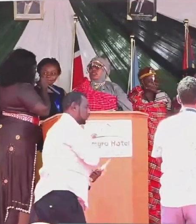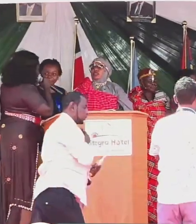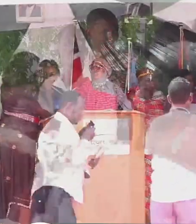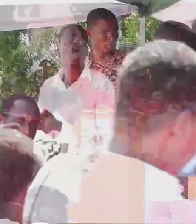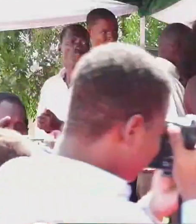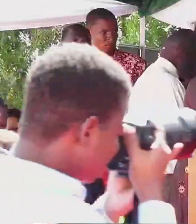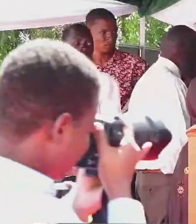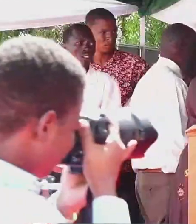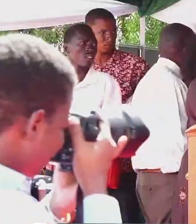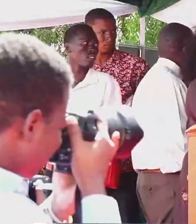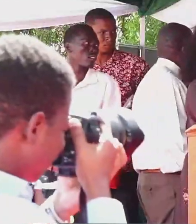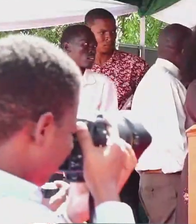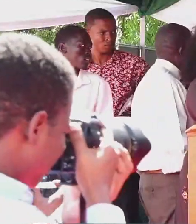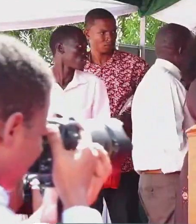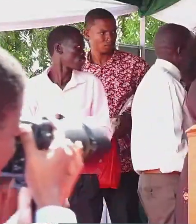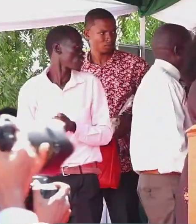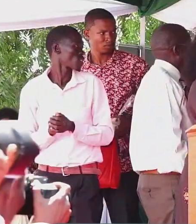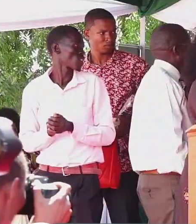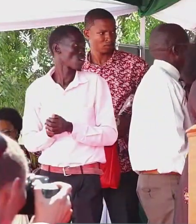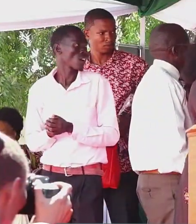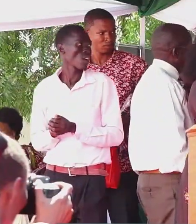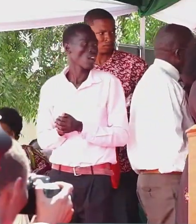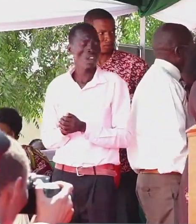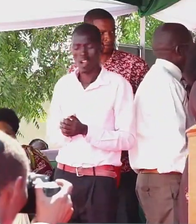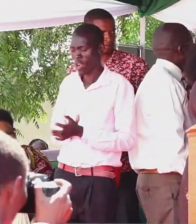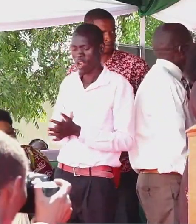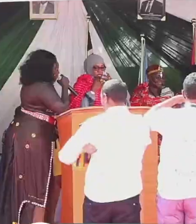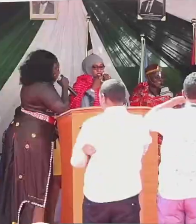Songa wewe hujapigwa, hujavalishwa.